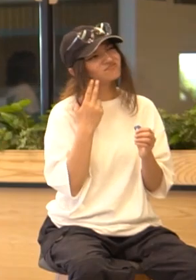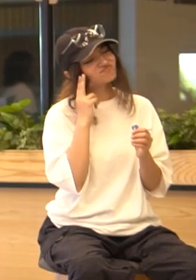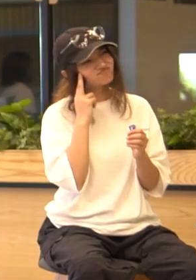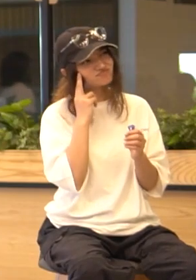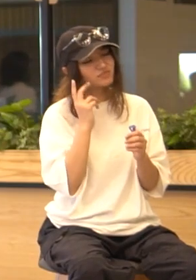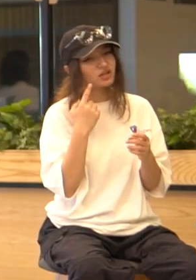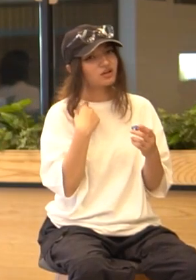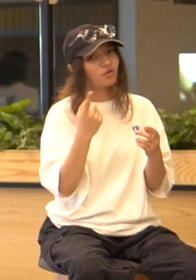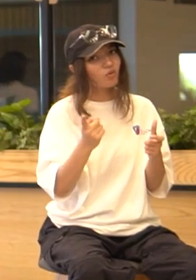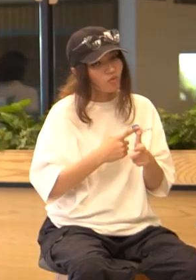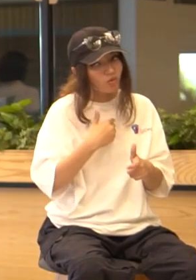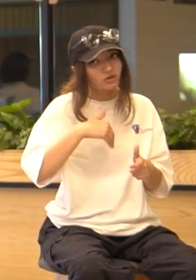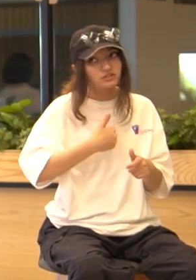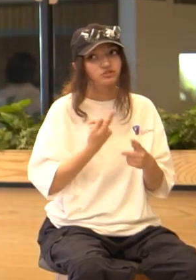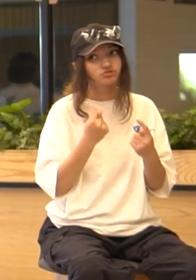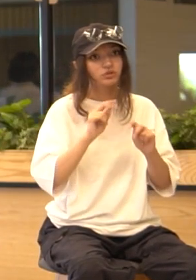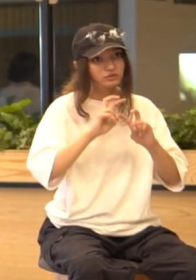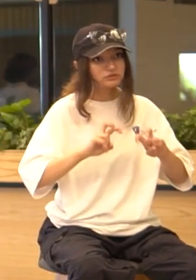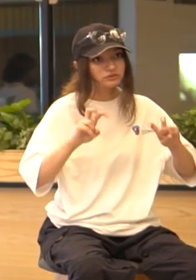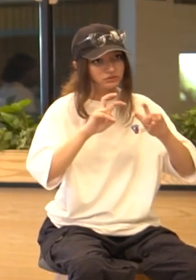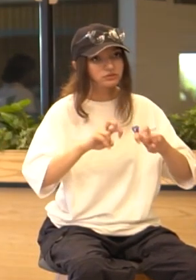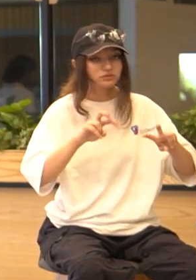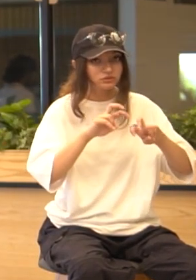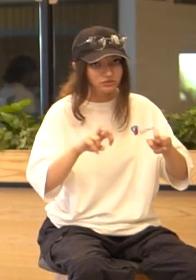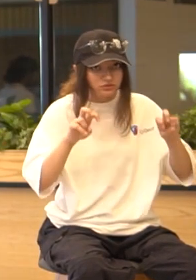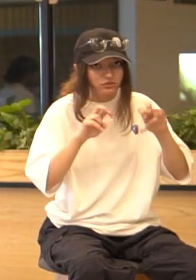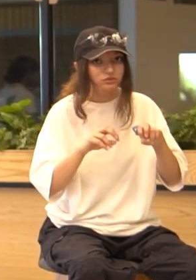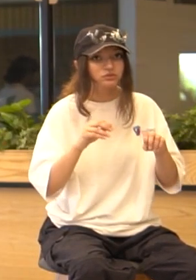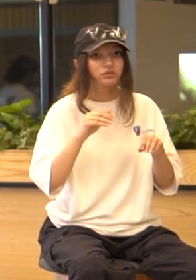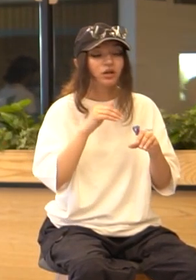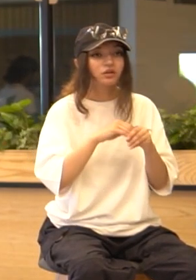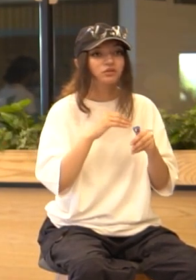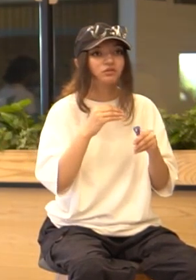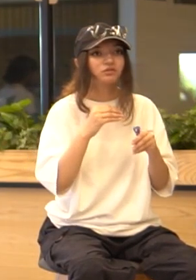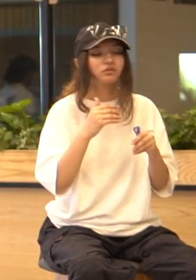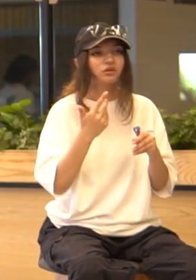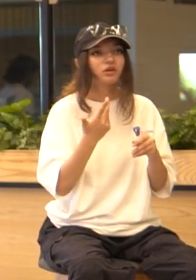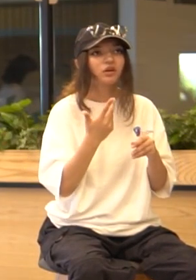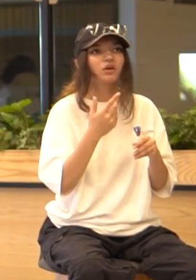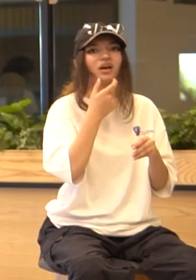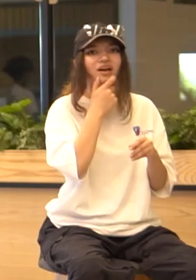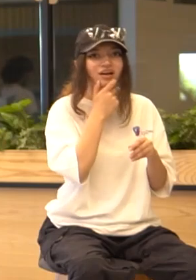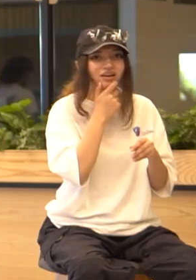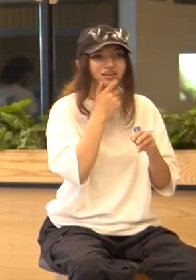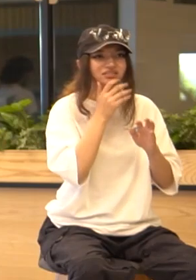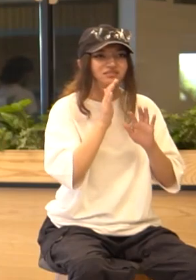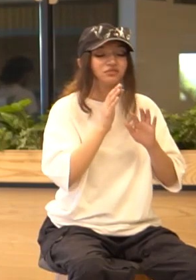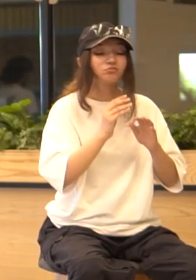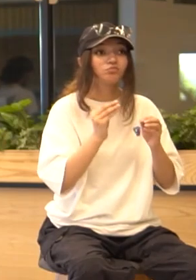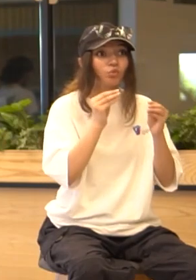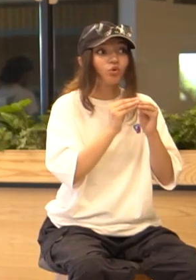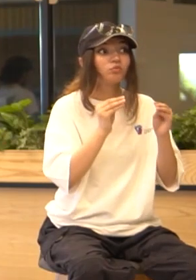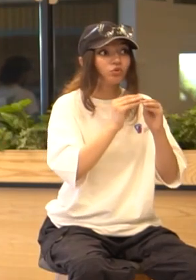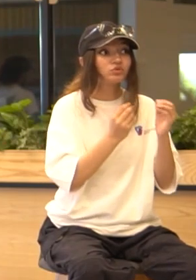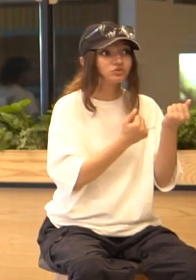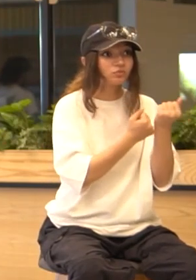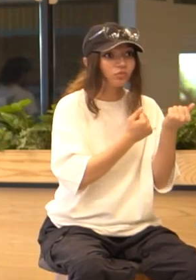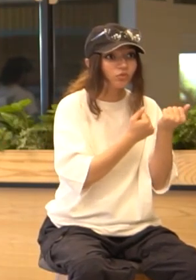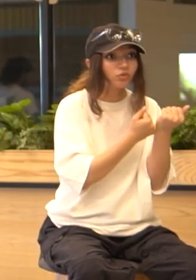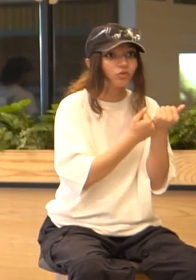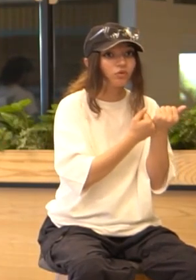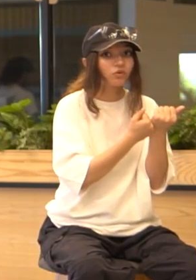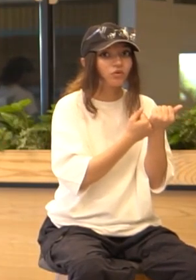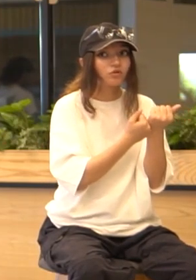research on my end, and I saw that there were like, obviously there were hundreds and hundreds of English